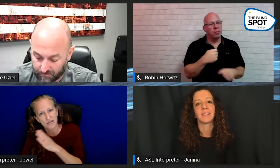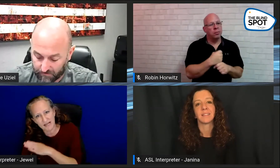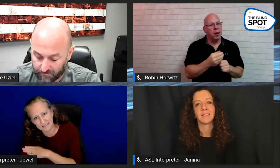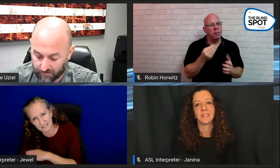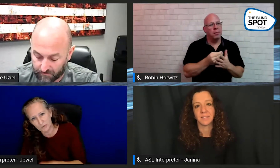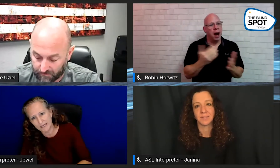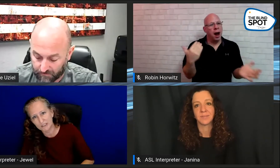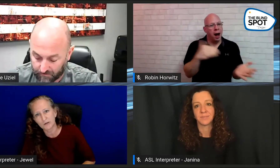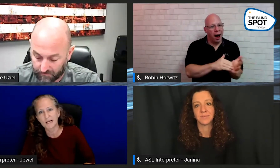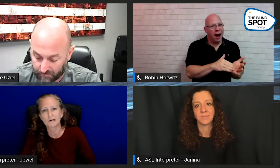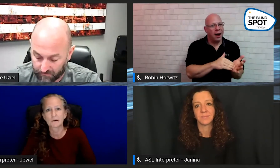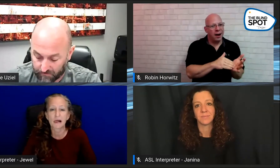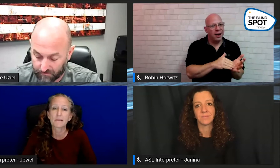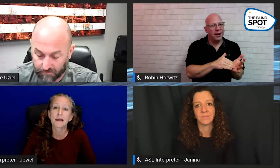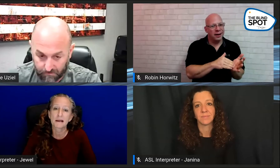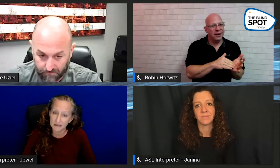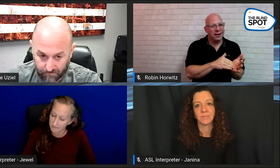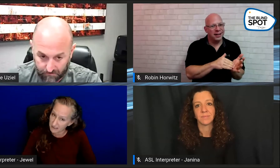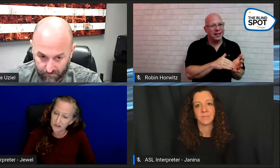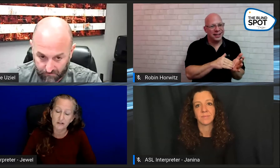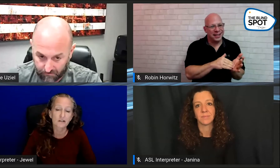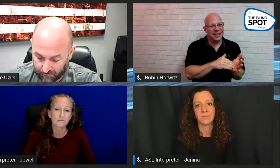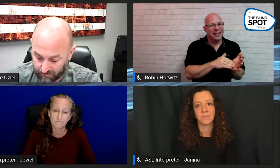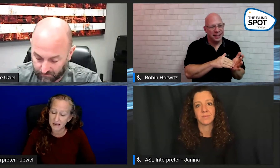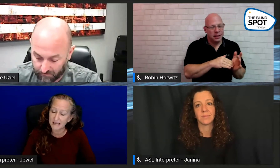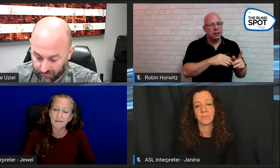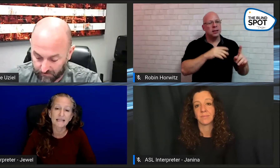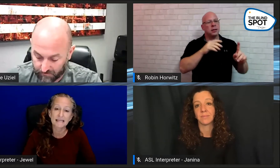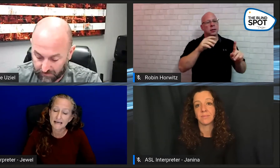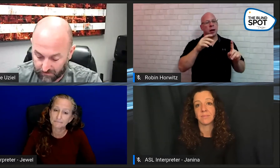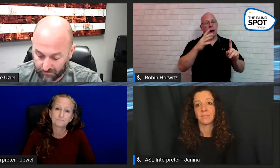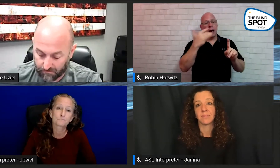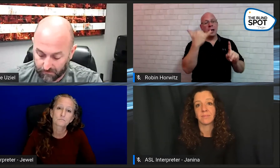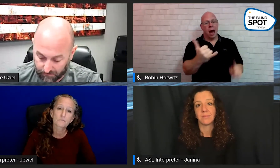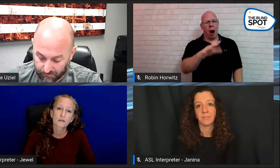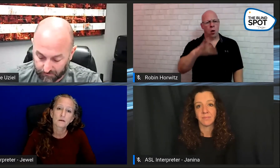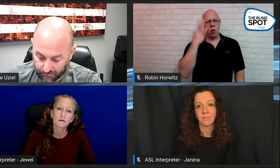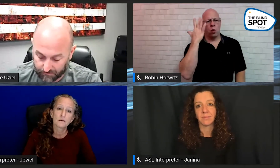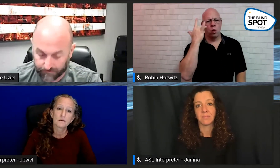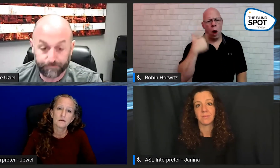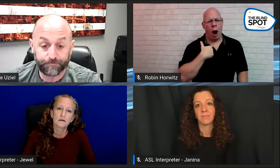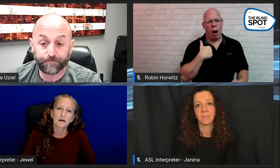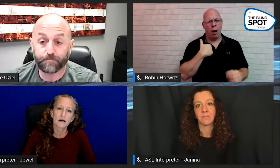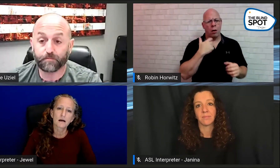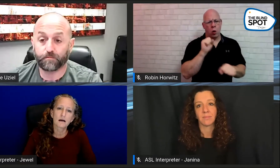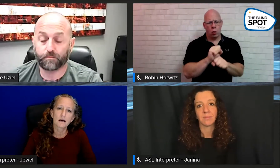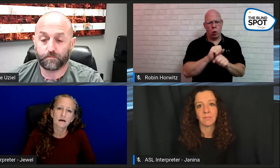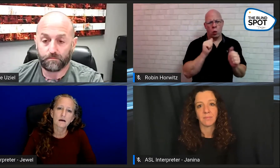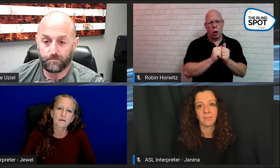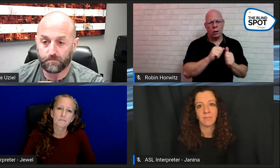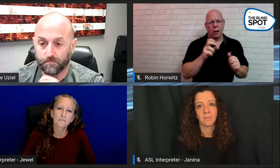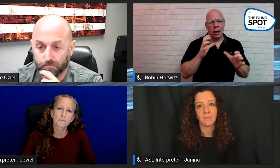back as a swing trader, and then I started making money again.